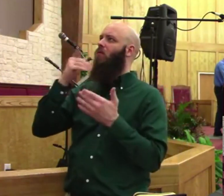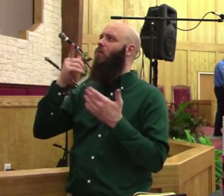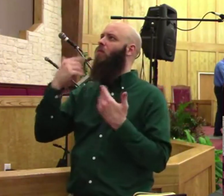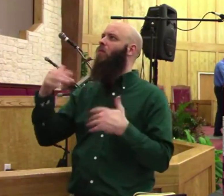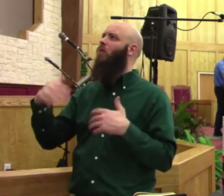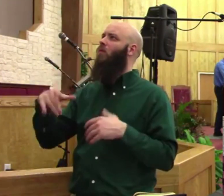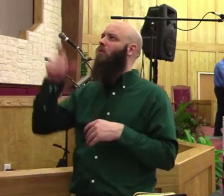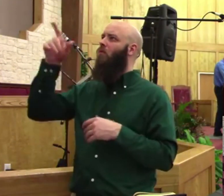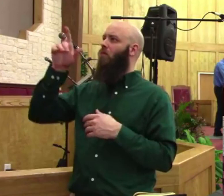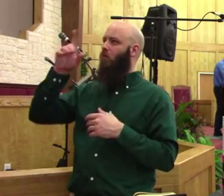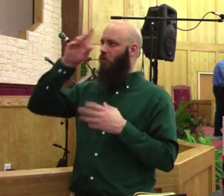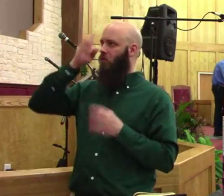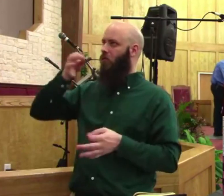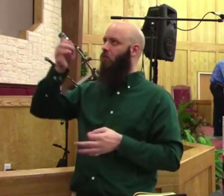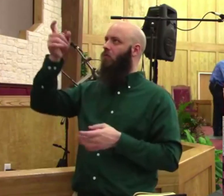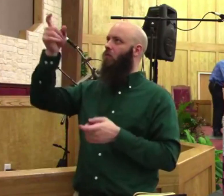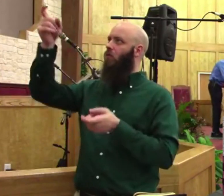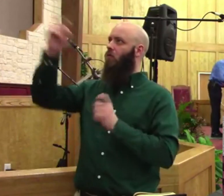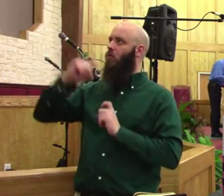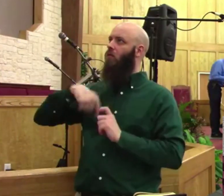show Yourself to us,